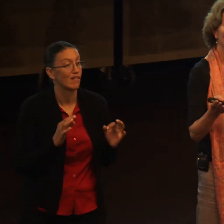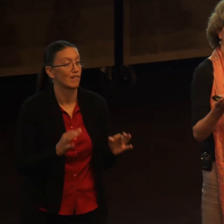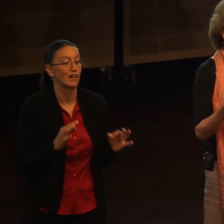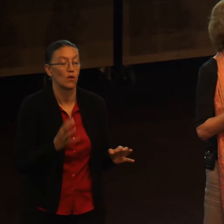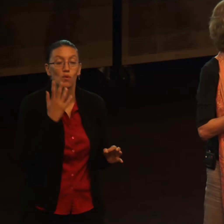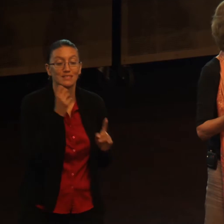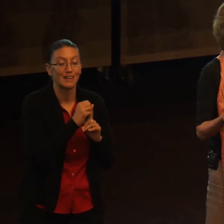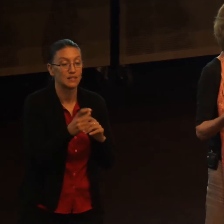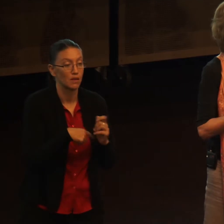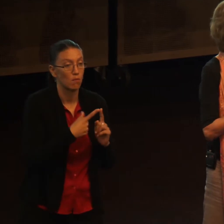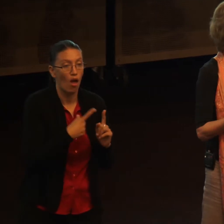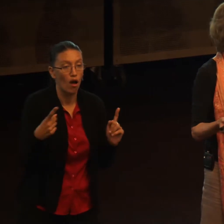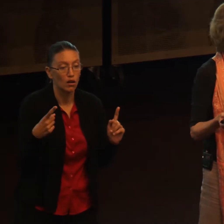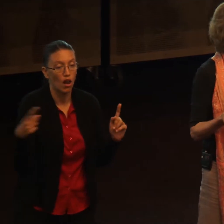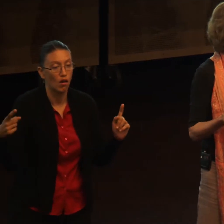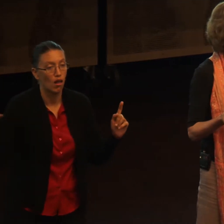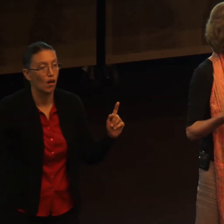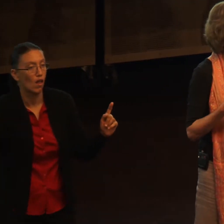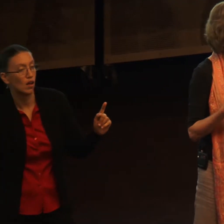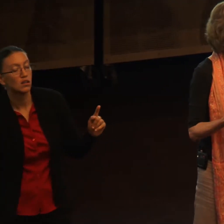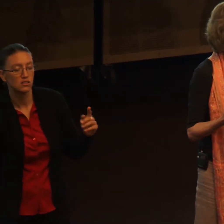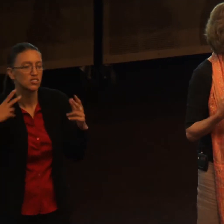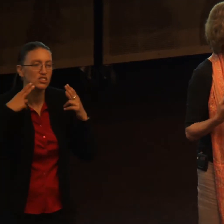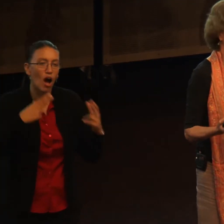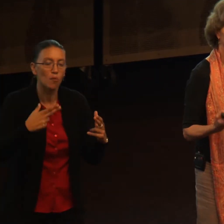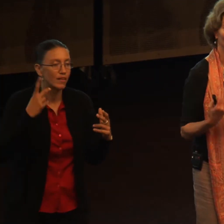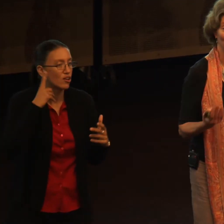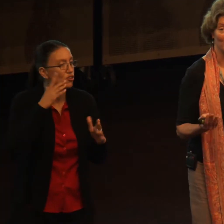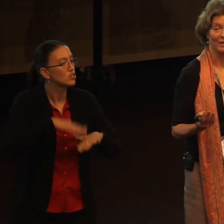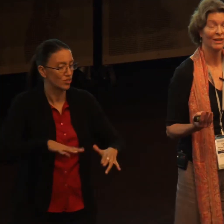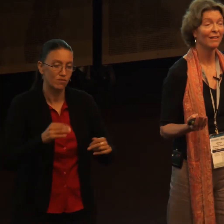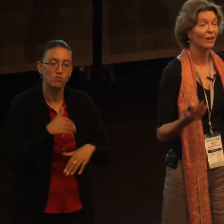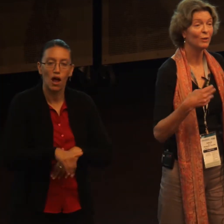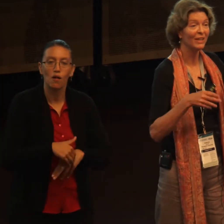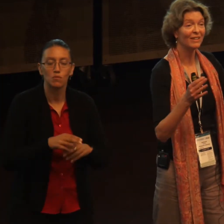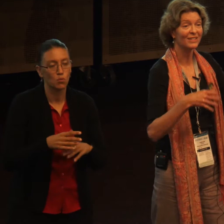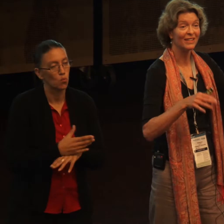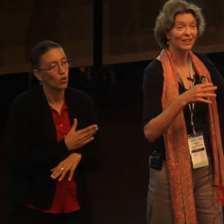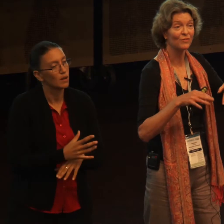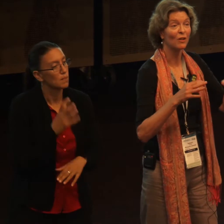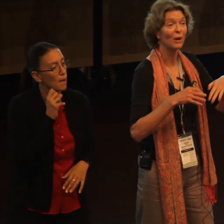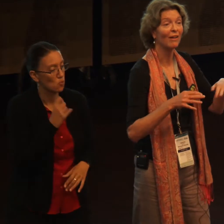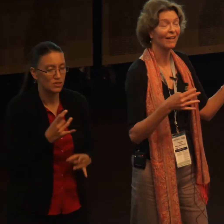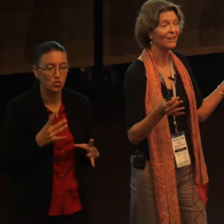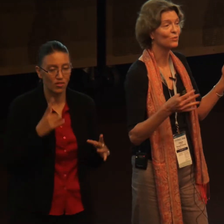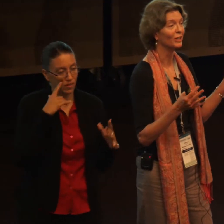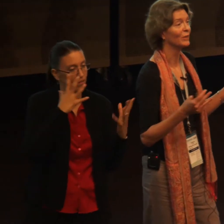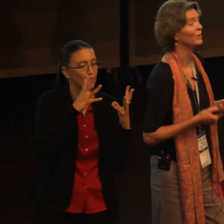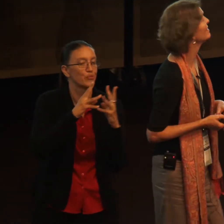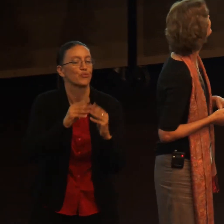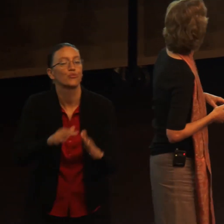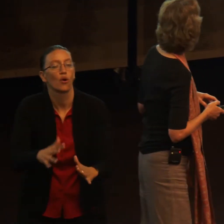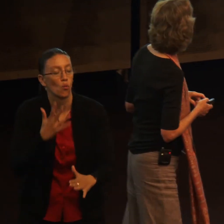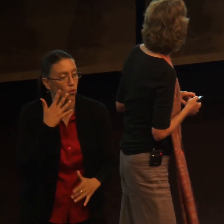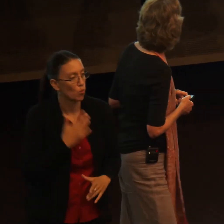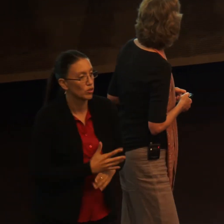get longer, even typically normal hearing children also have problems with working memory. And we begin to see things fall apart as working memory